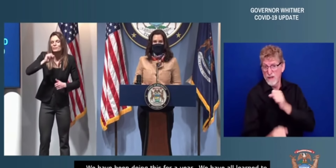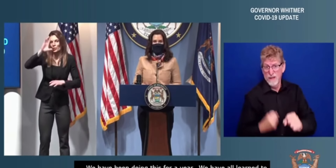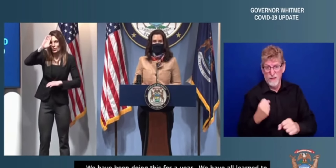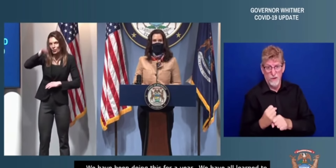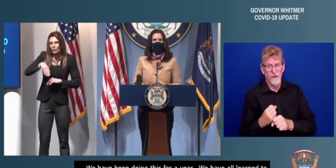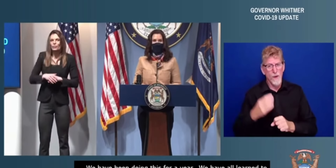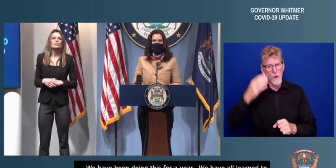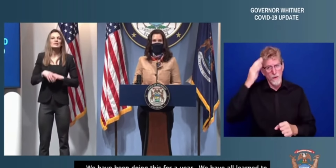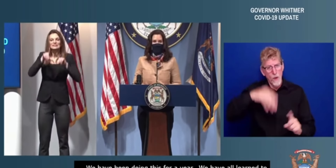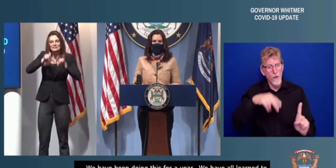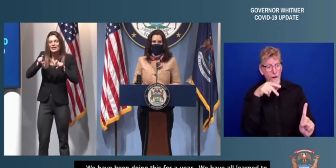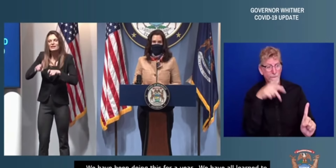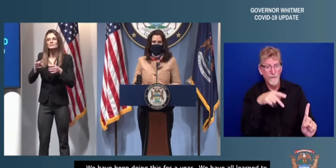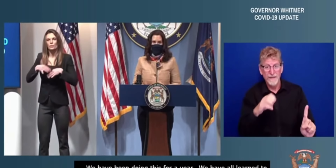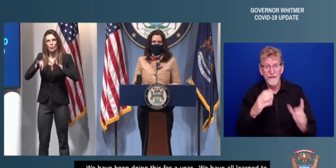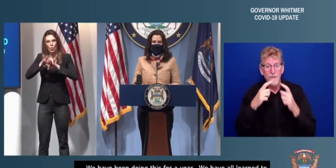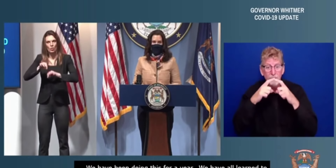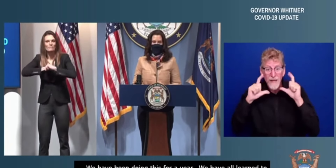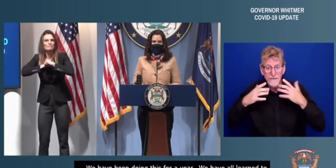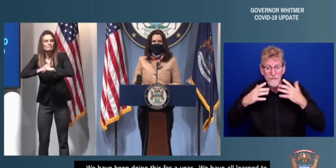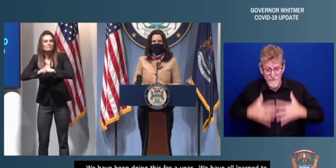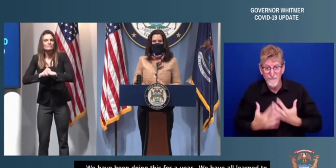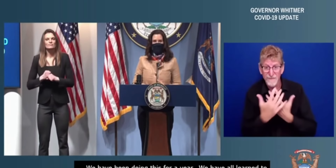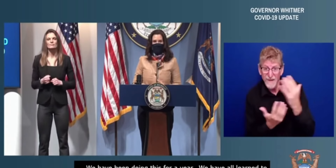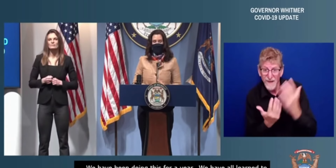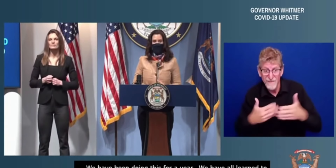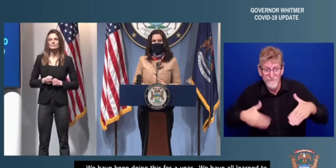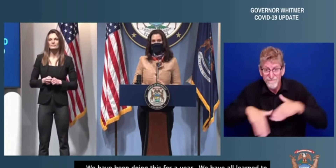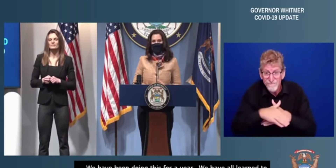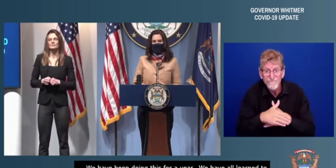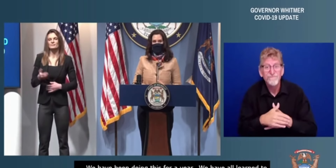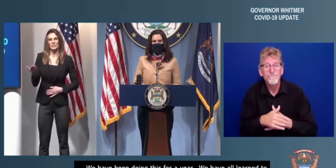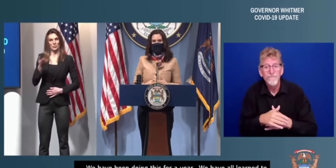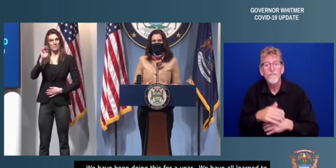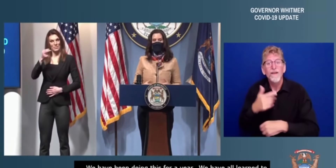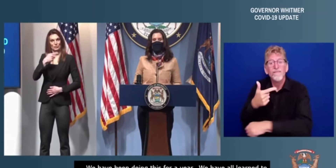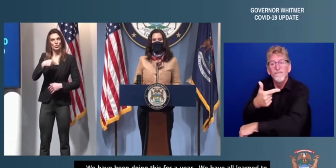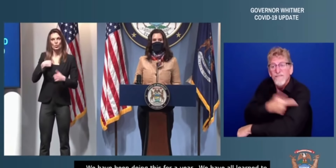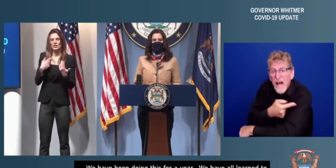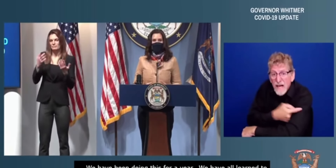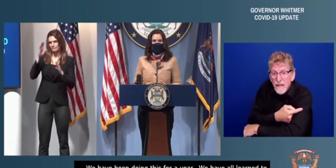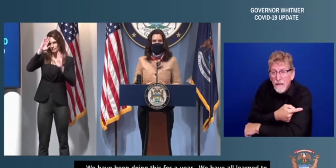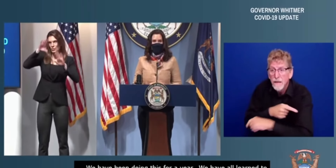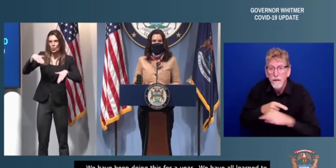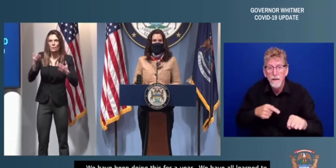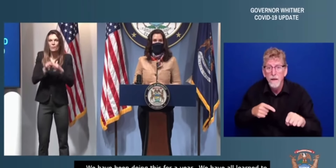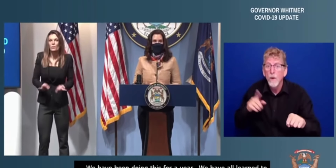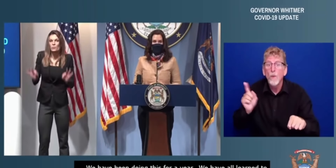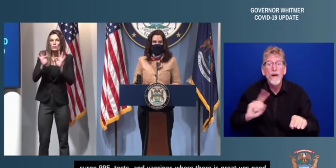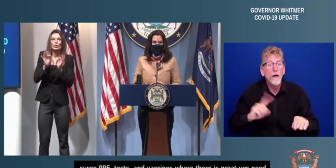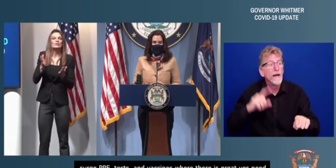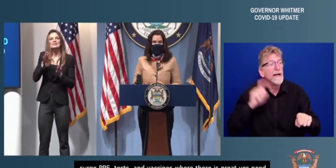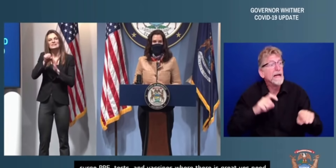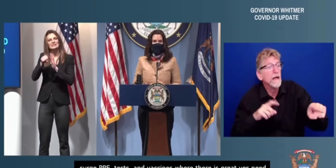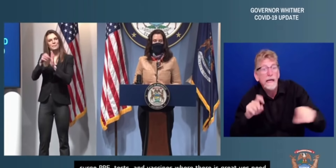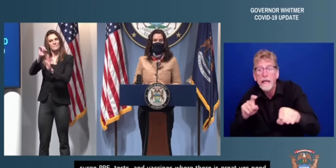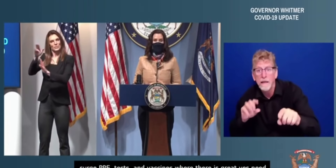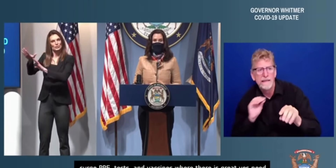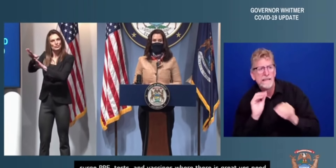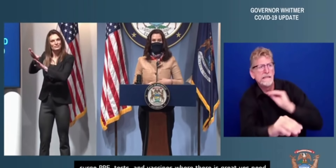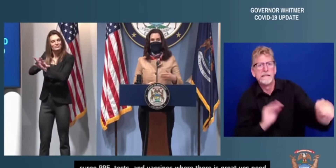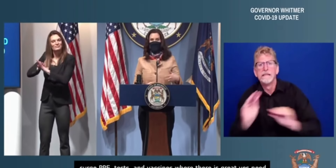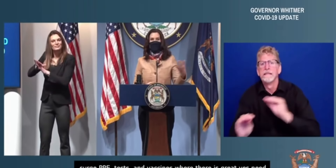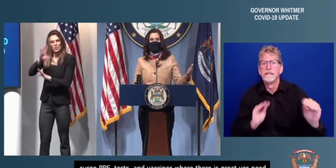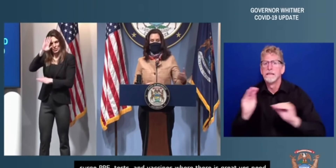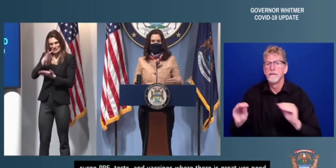and vaccines where there is greatest need. And just as we, the state of Michigan, stepped up to prioritize areas of our state